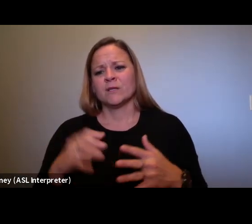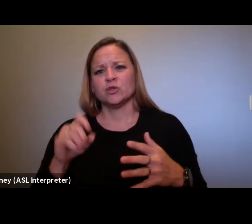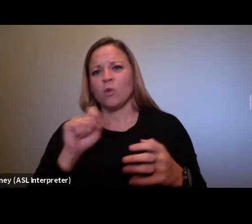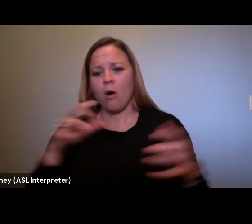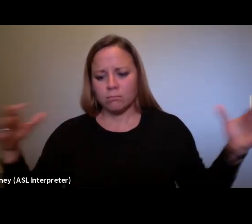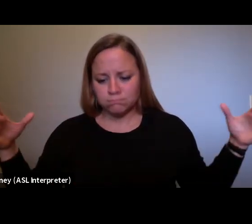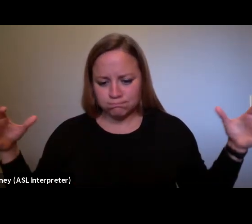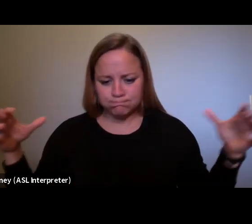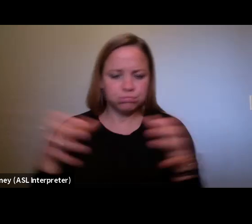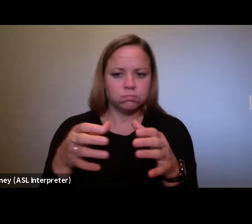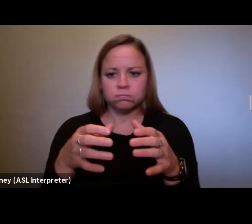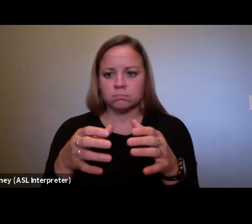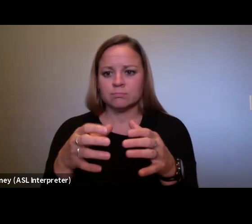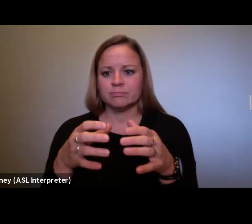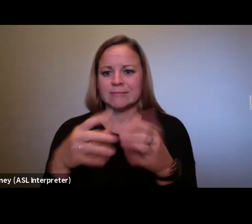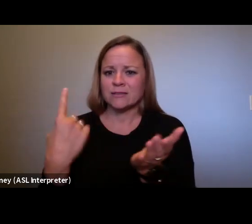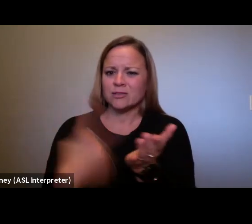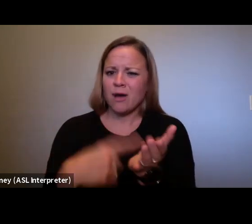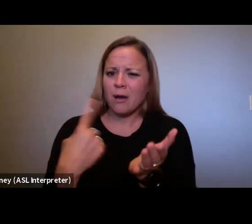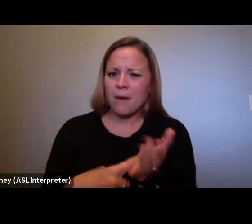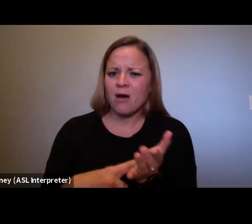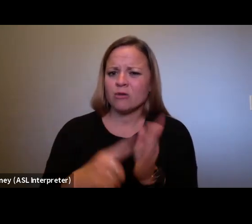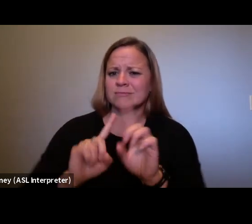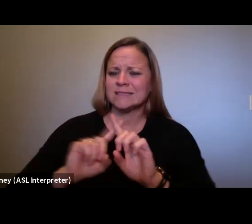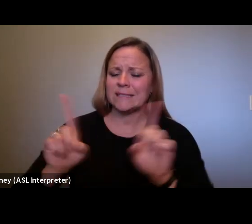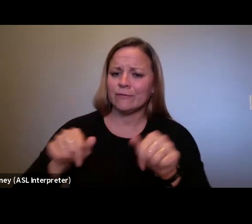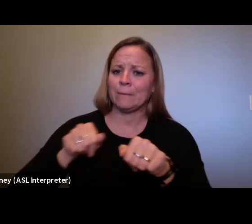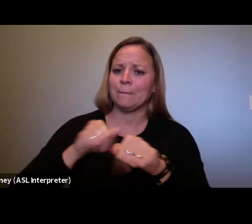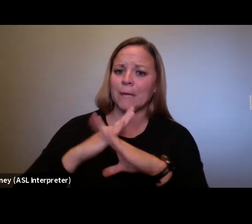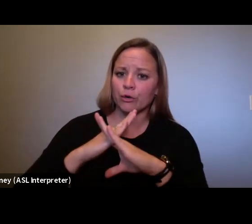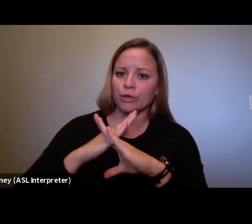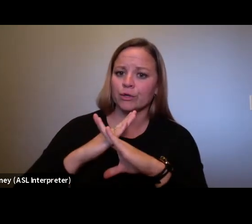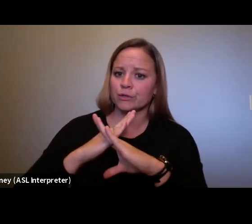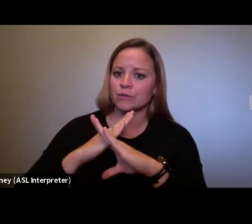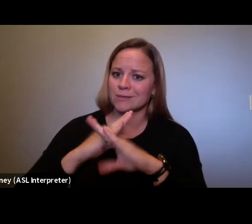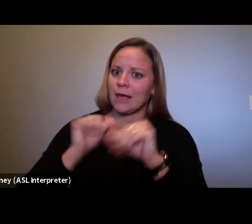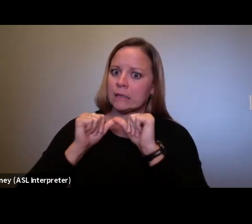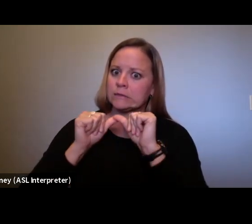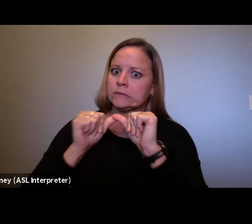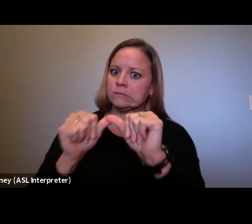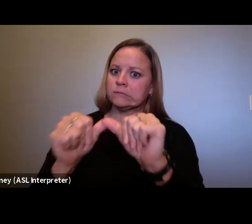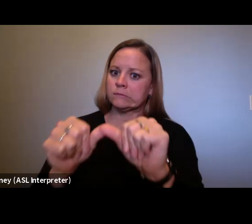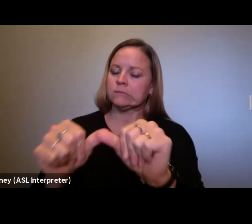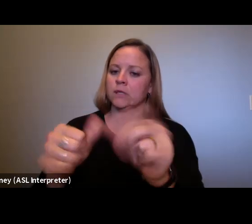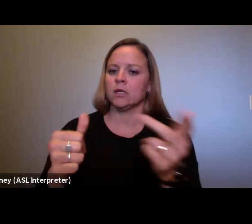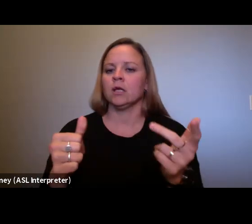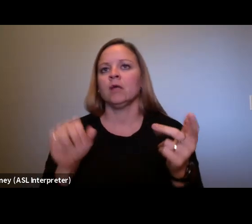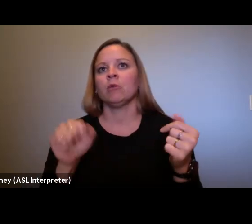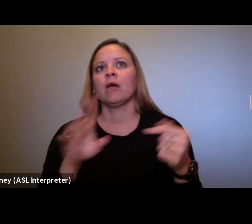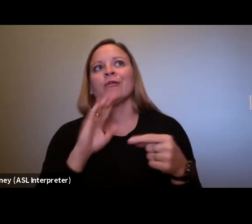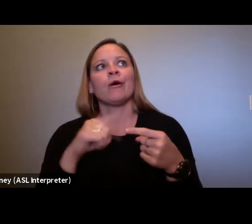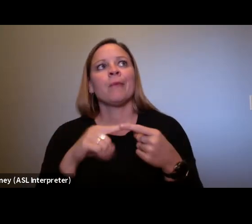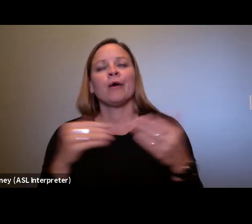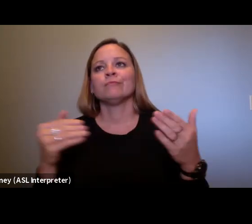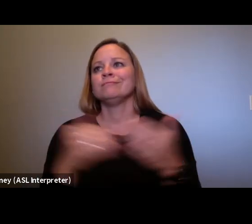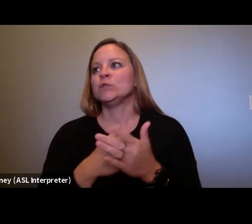as a group and talk about the different barriers that are continuing to exist. We can talk about new or